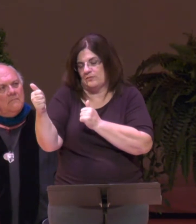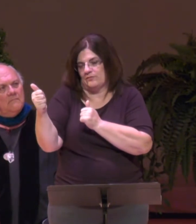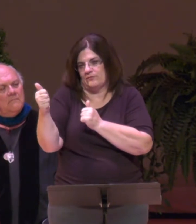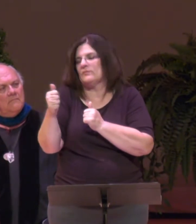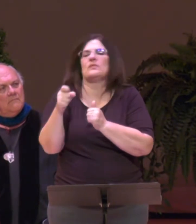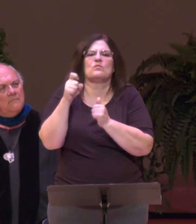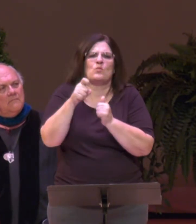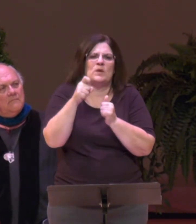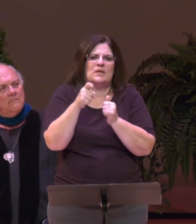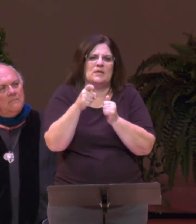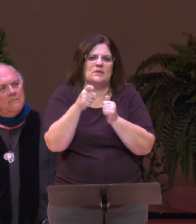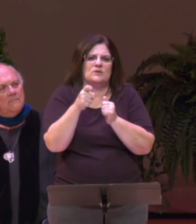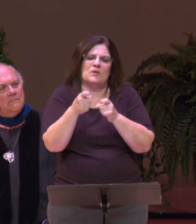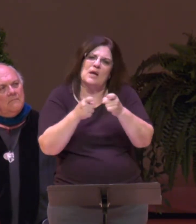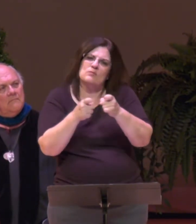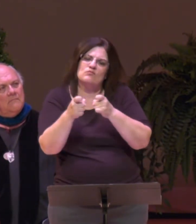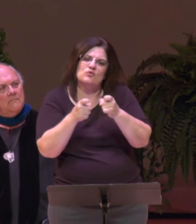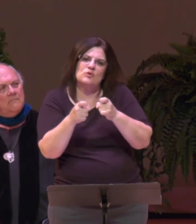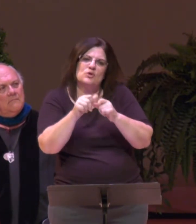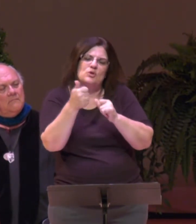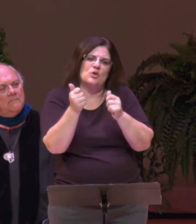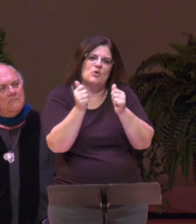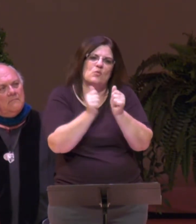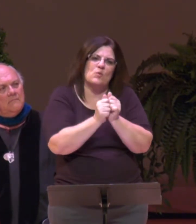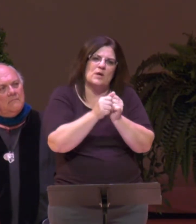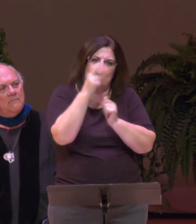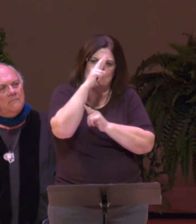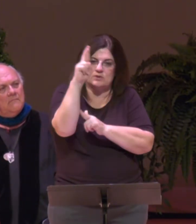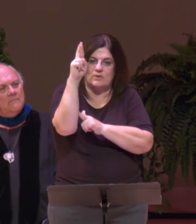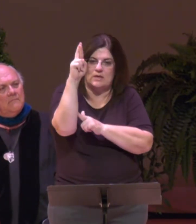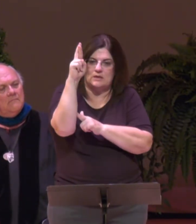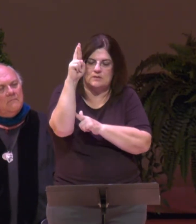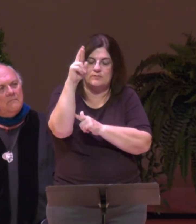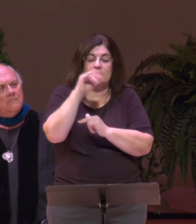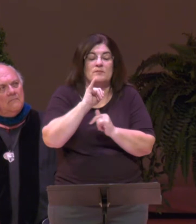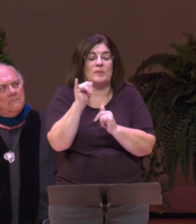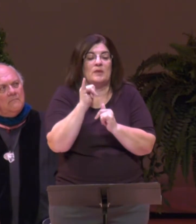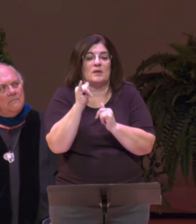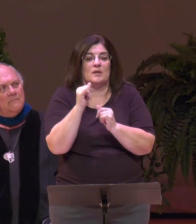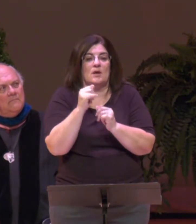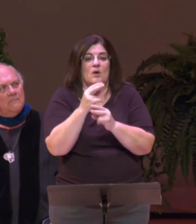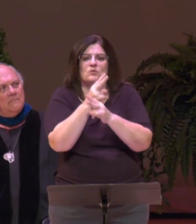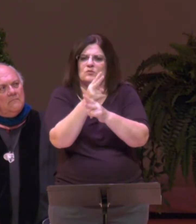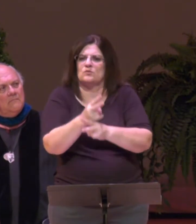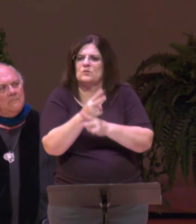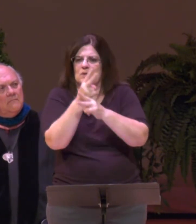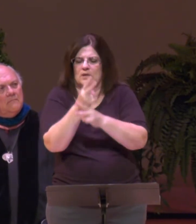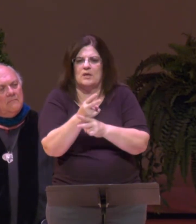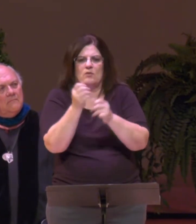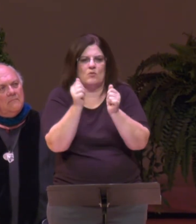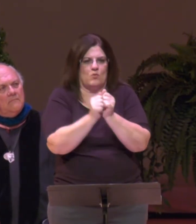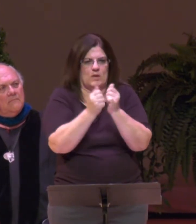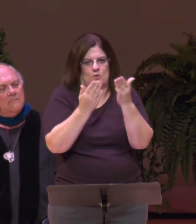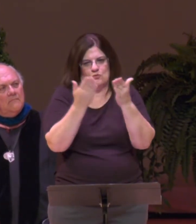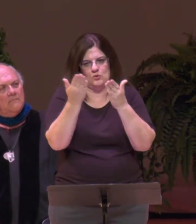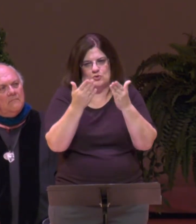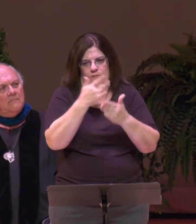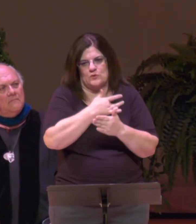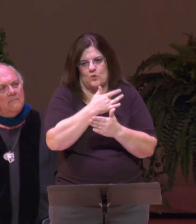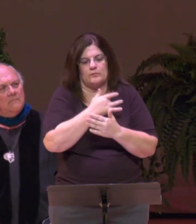to treat each other with dignity and respect, and to care for one another with a servant's heart.